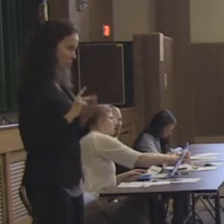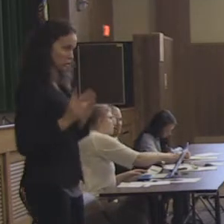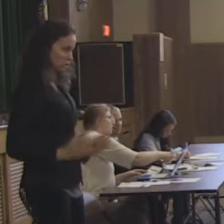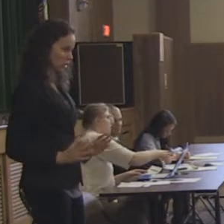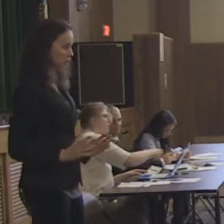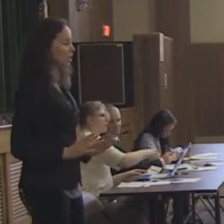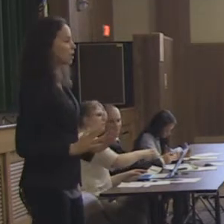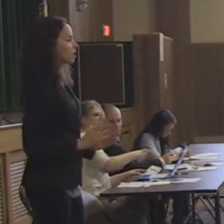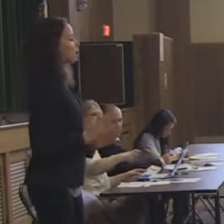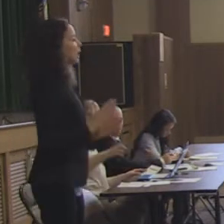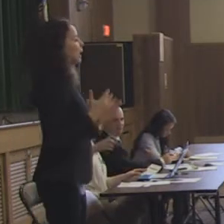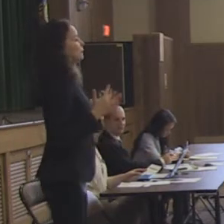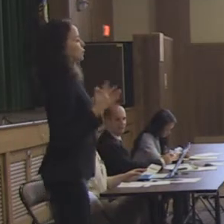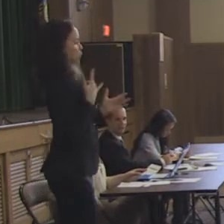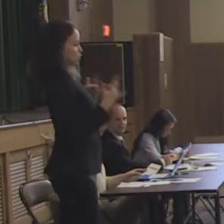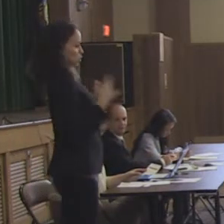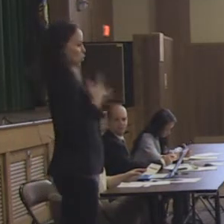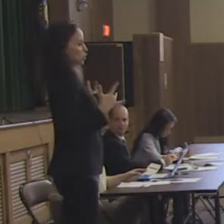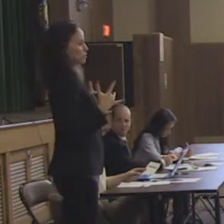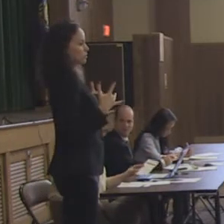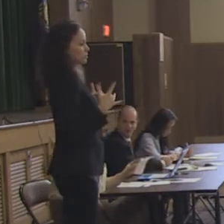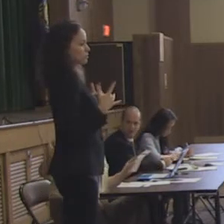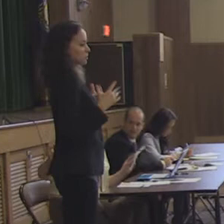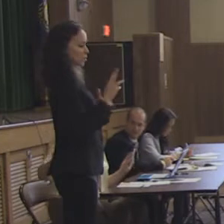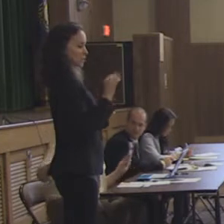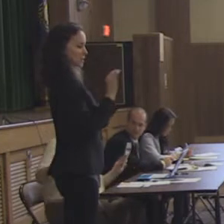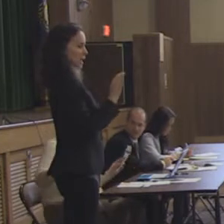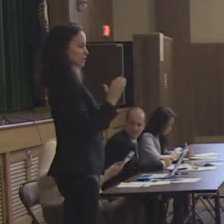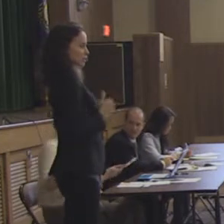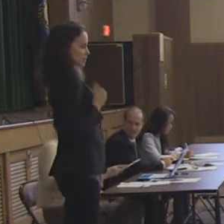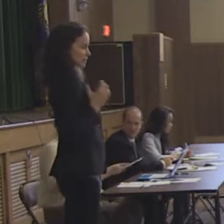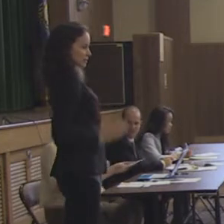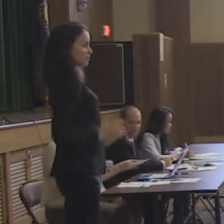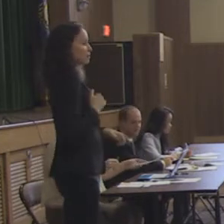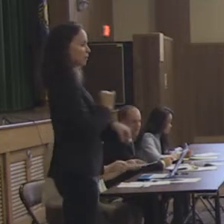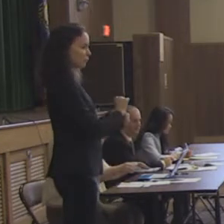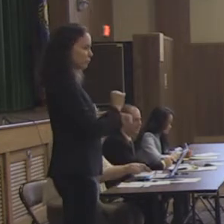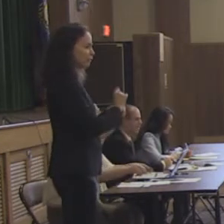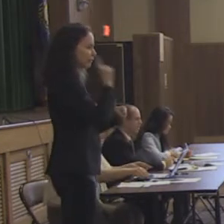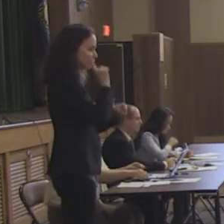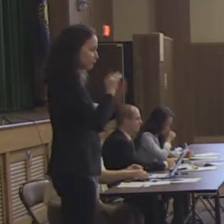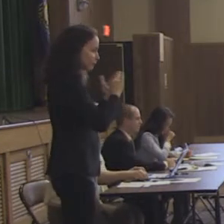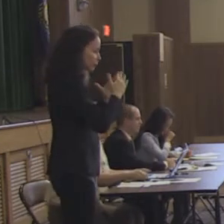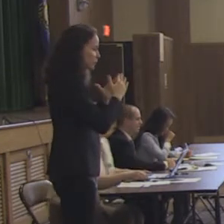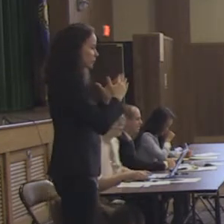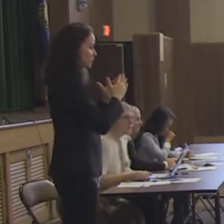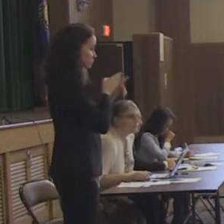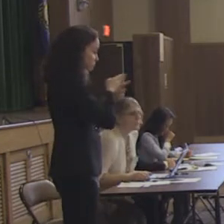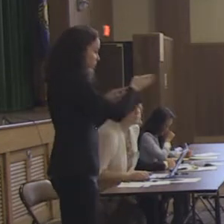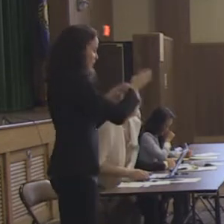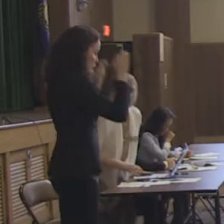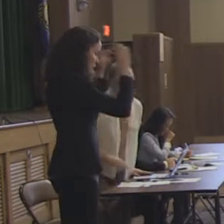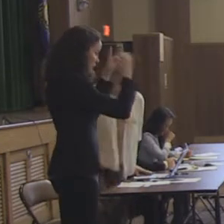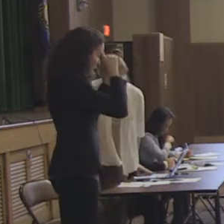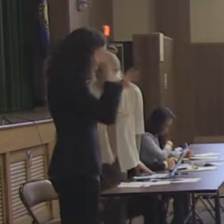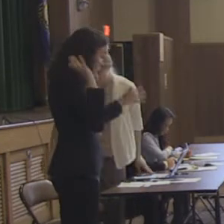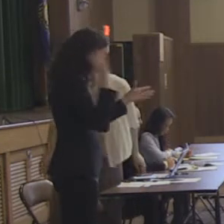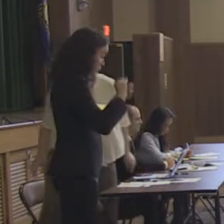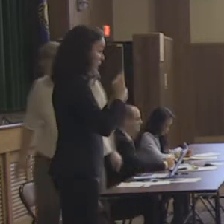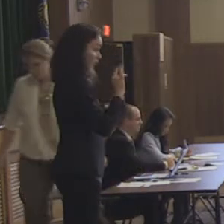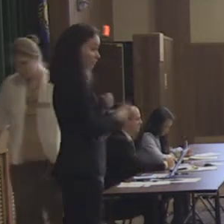as a concerned citizen who has worked in the deaf community in an educational setting for the past 25